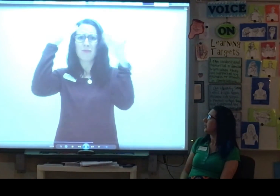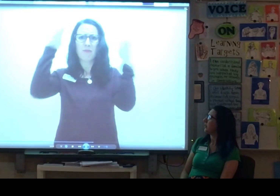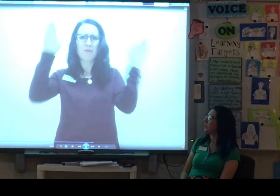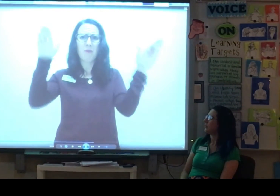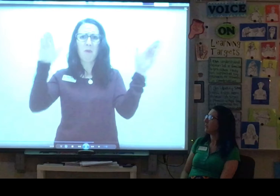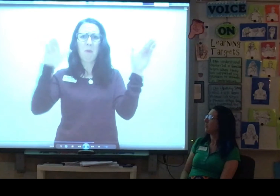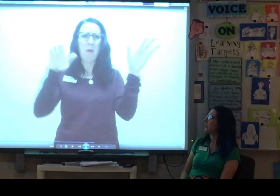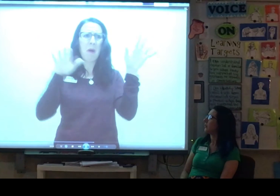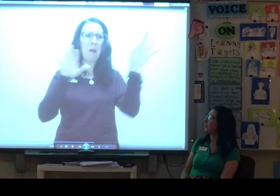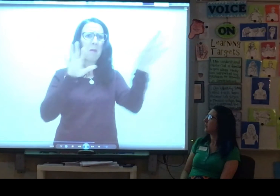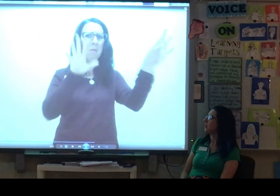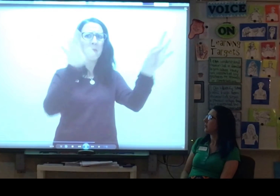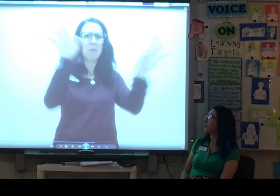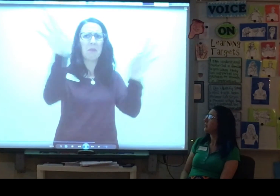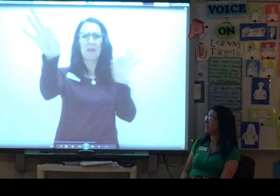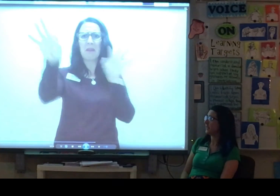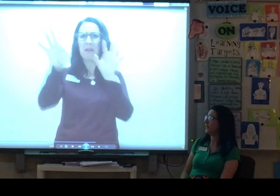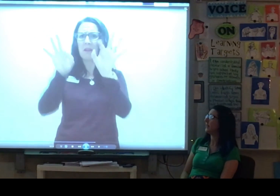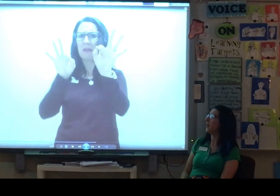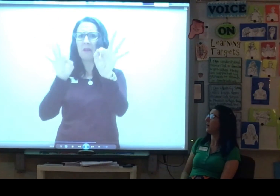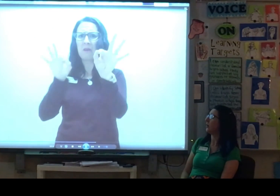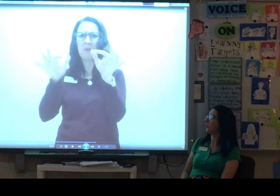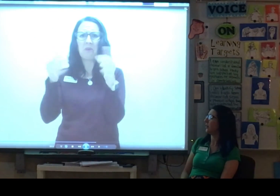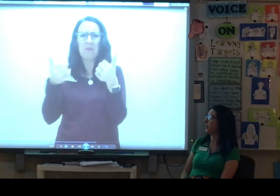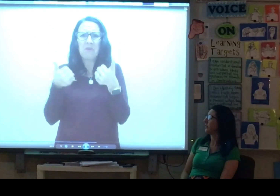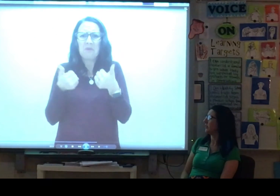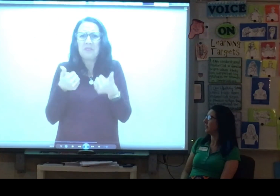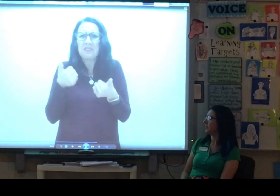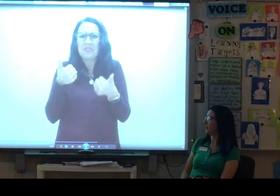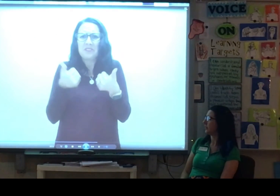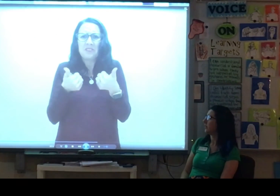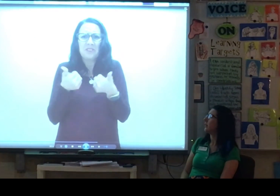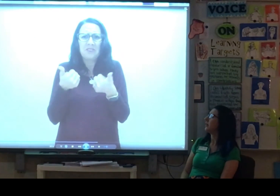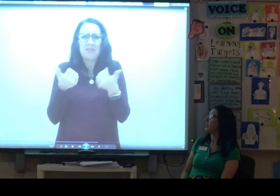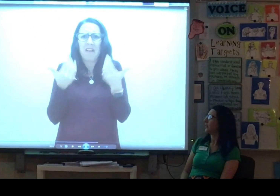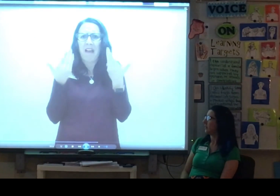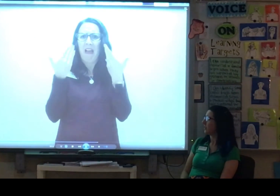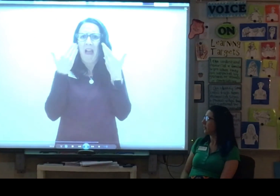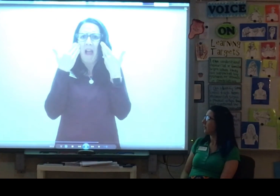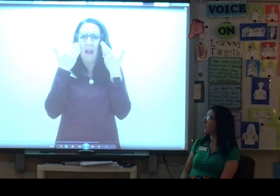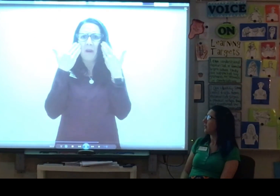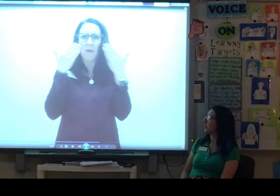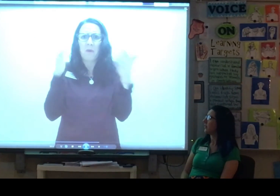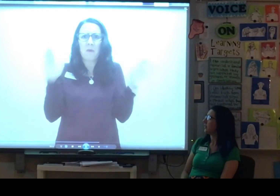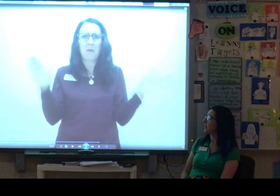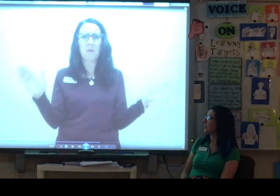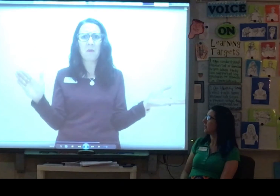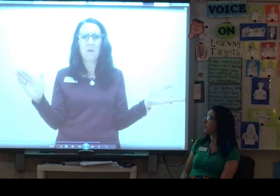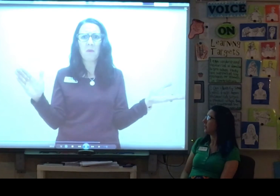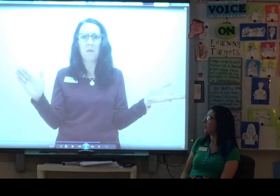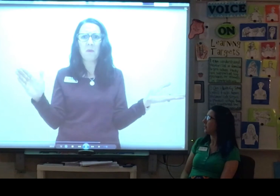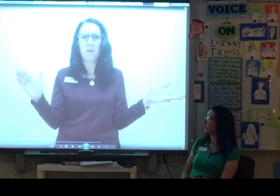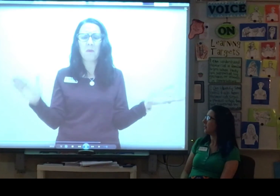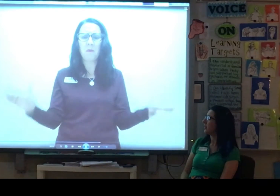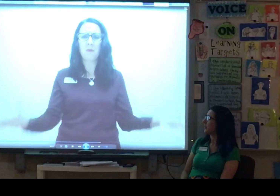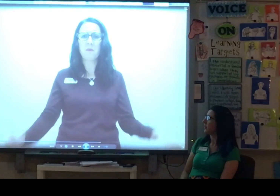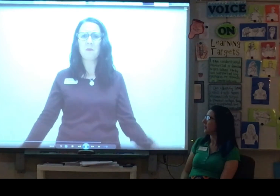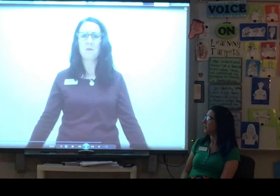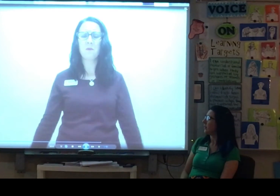I don't know which one it is. Which? I don't know. I don't know. Hey, what